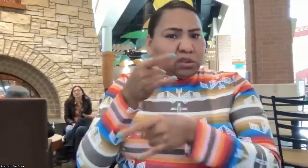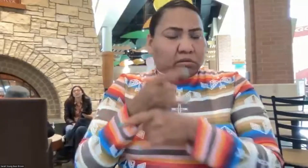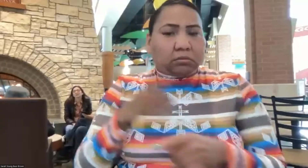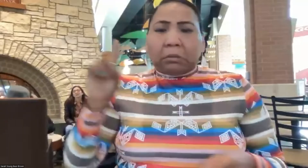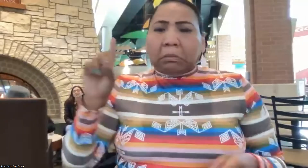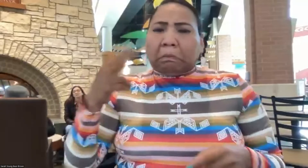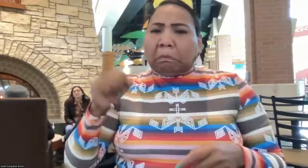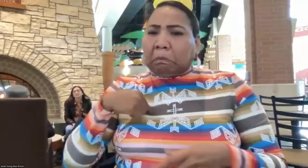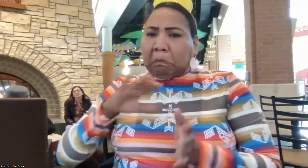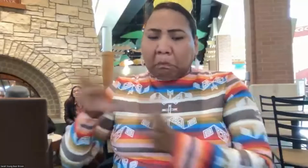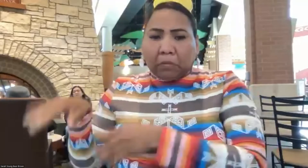have been struggling with it for a long time.